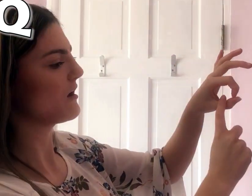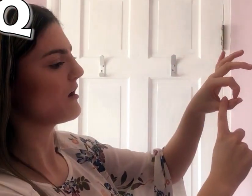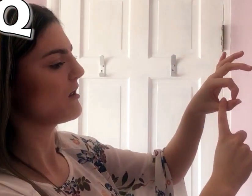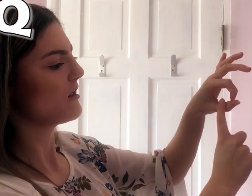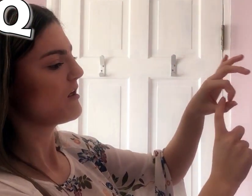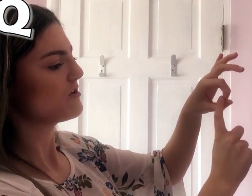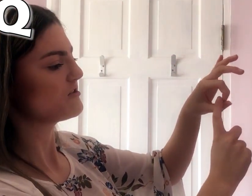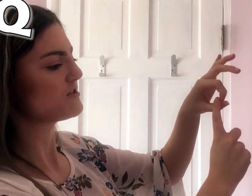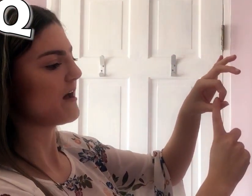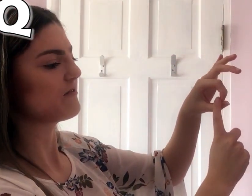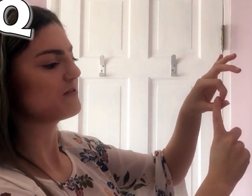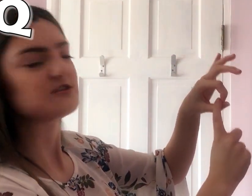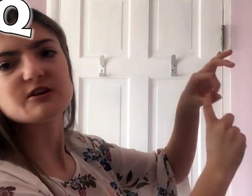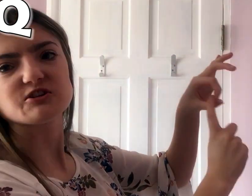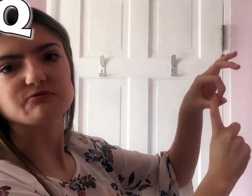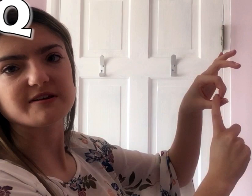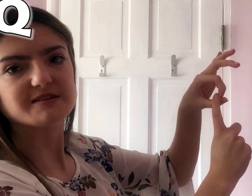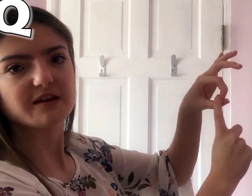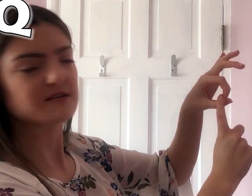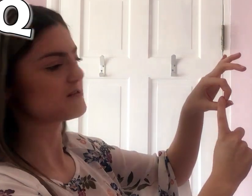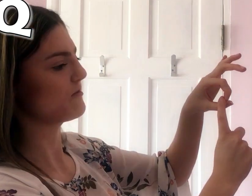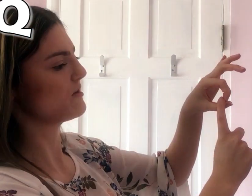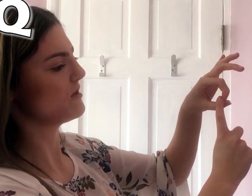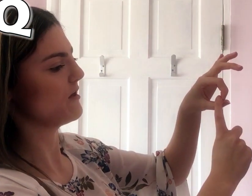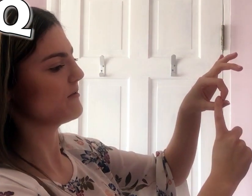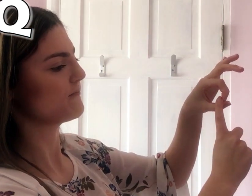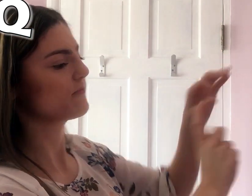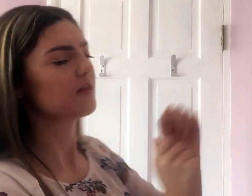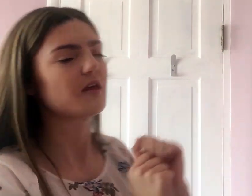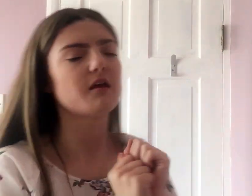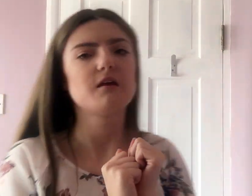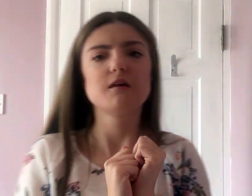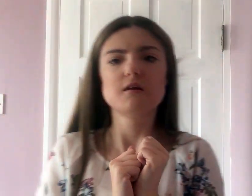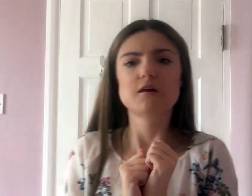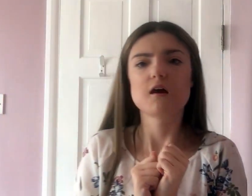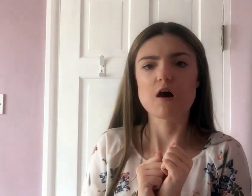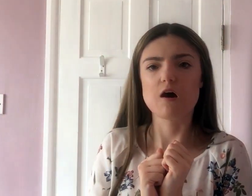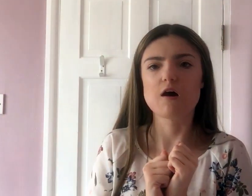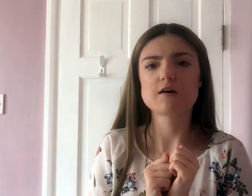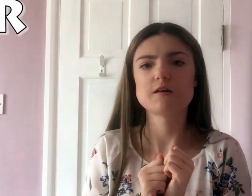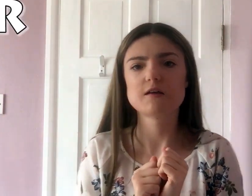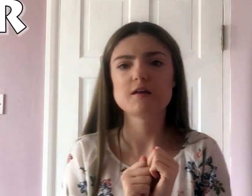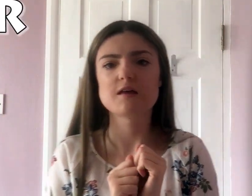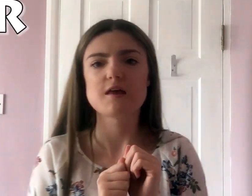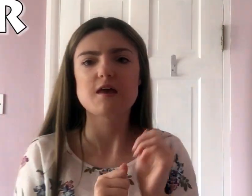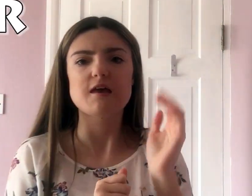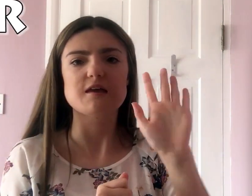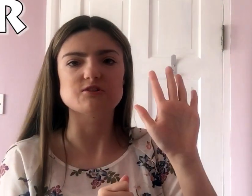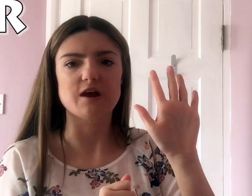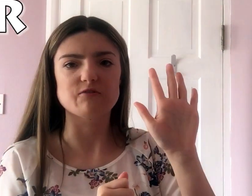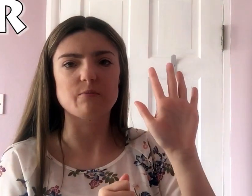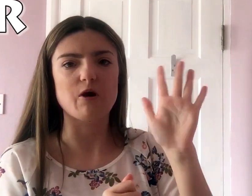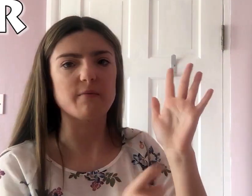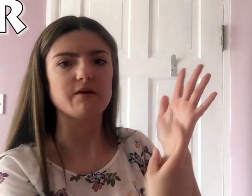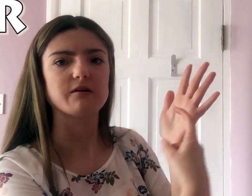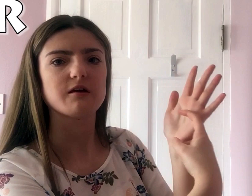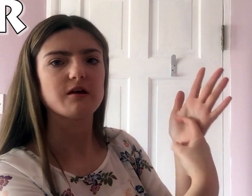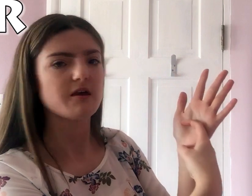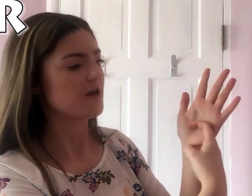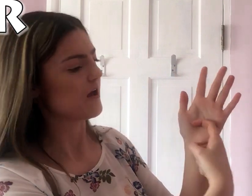finger just outwards, so it's just resting, so Q. R is you have your palm out and